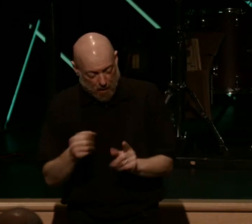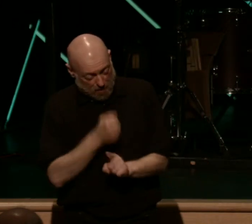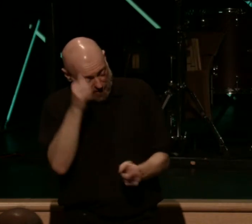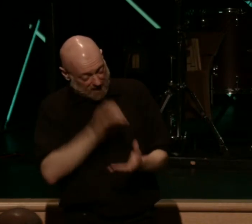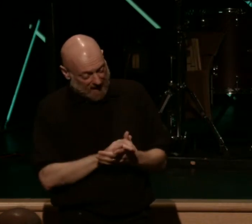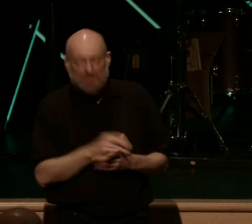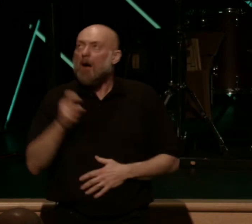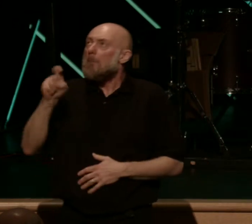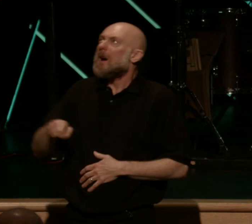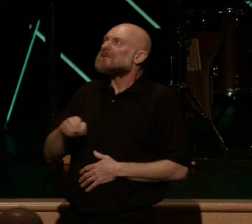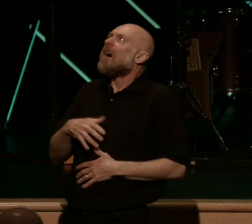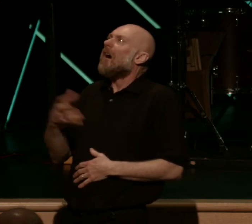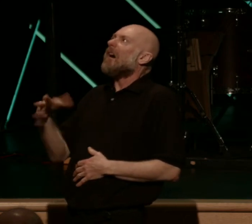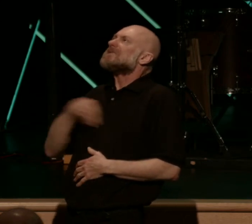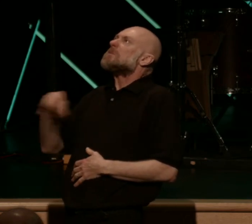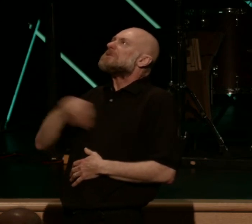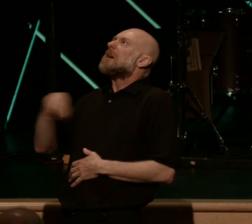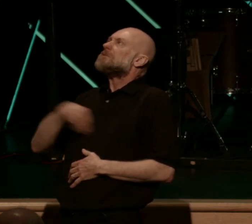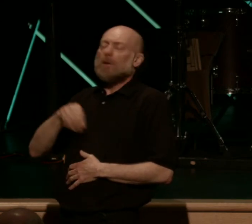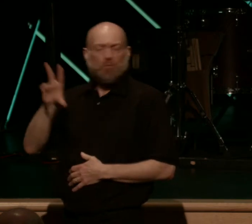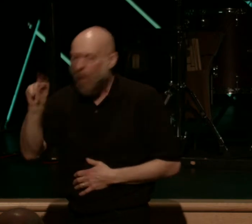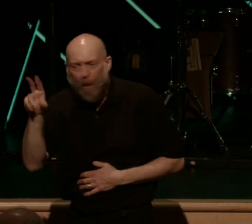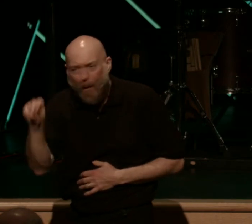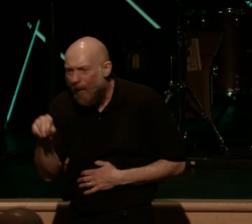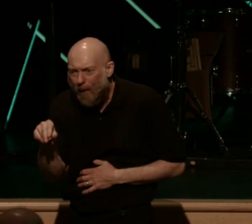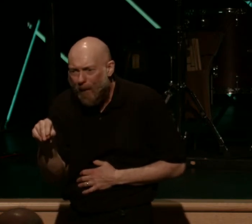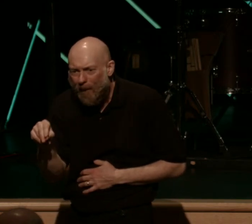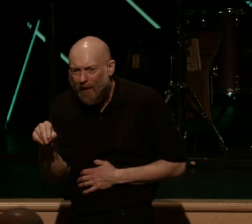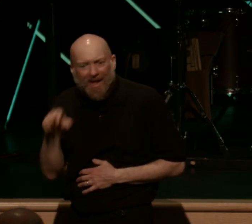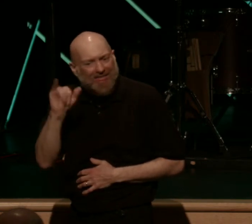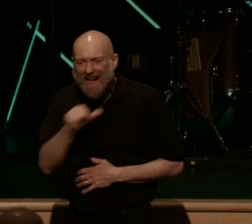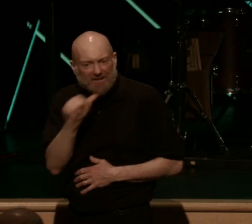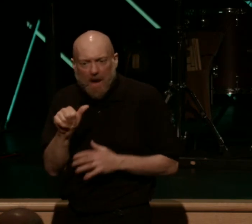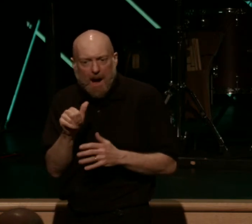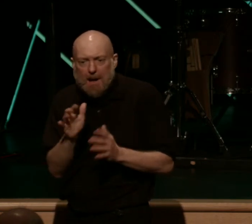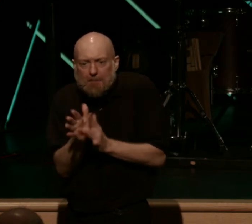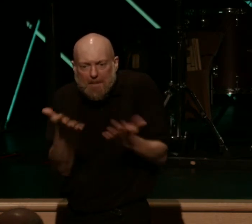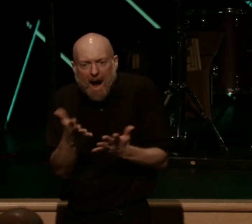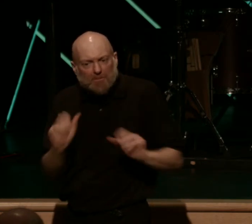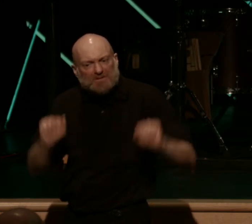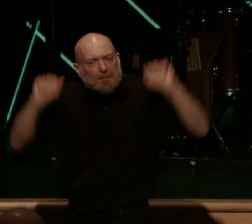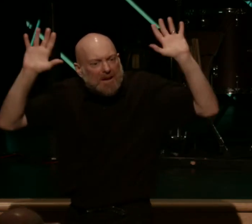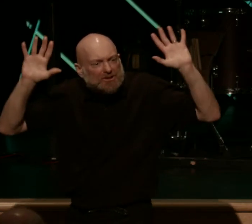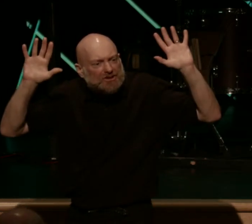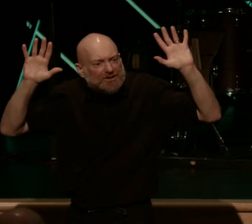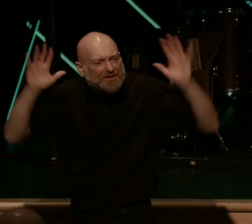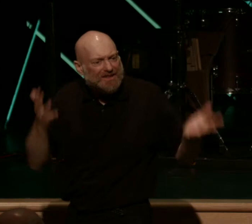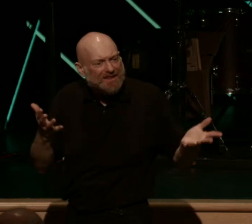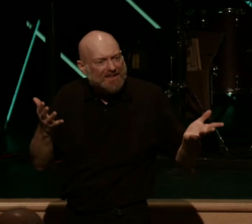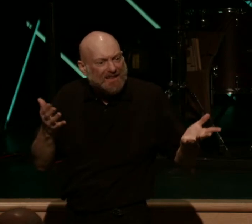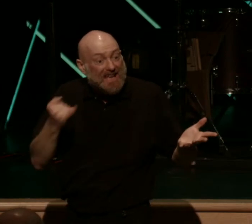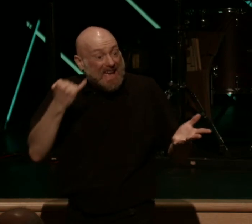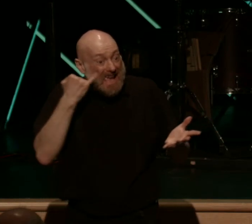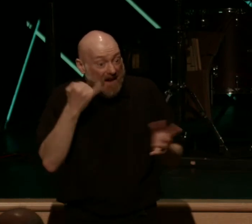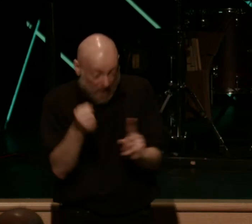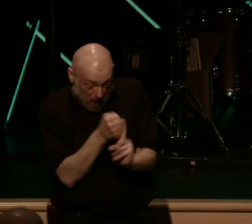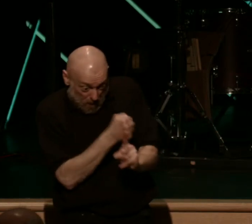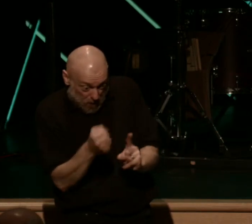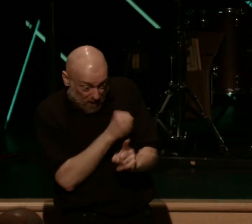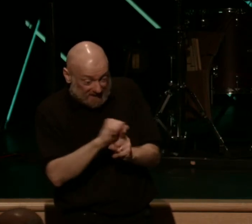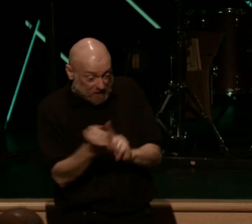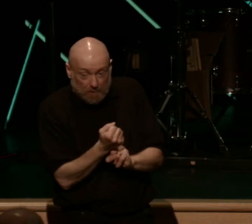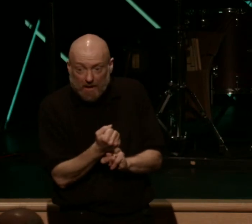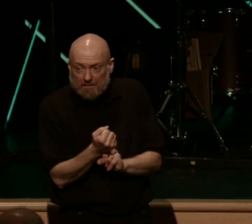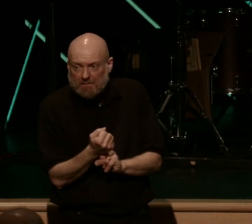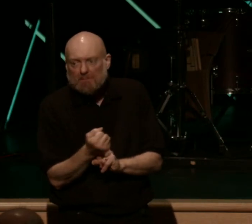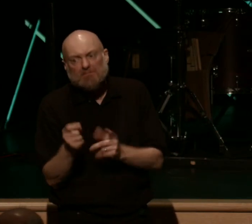husband. That is the opposite of biblical submission. If there's an abusive situation happening, that